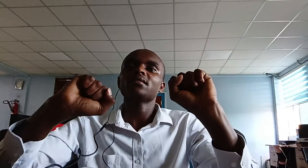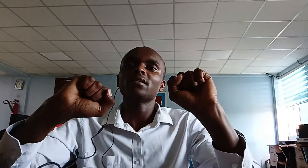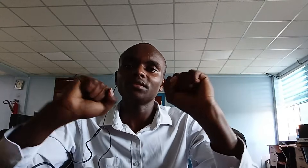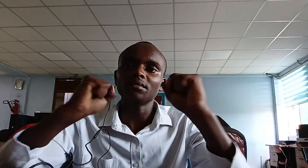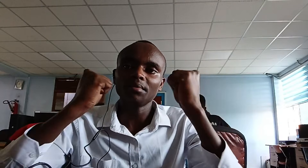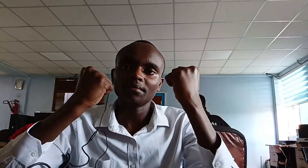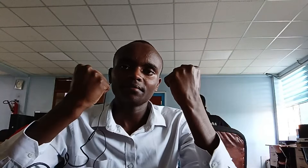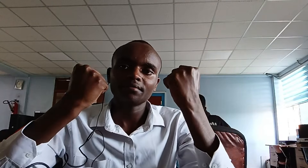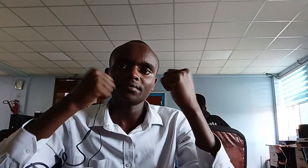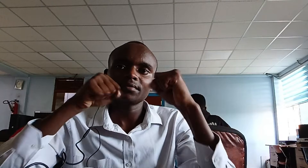handshake.